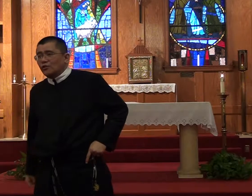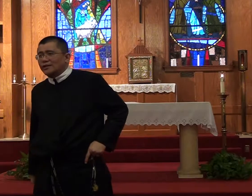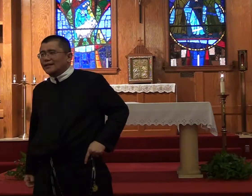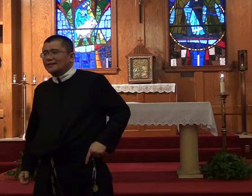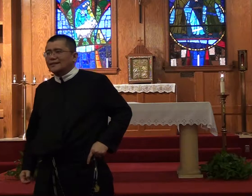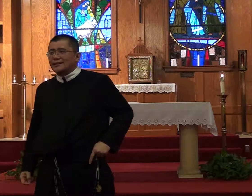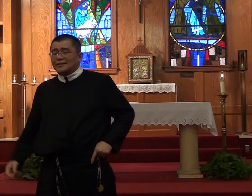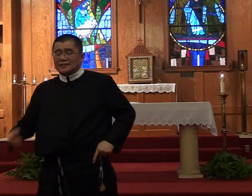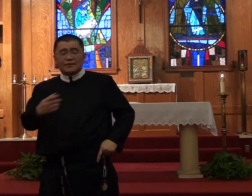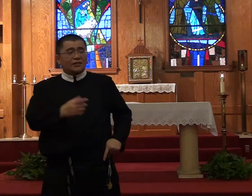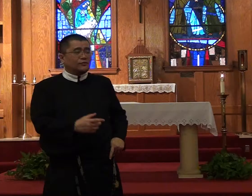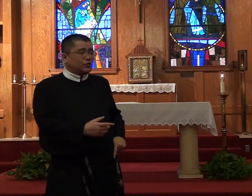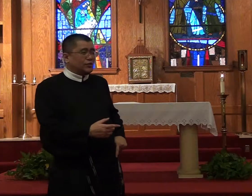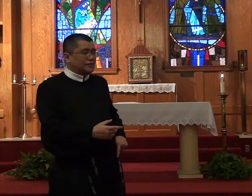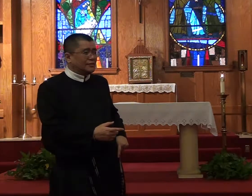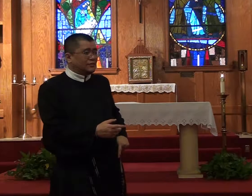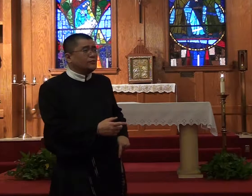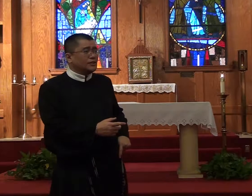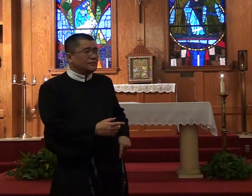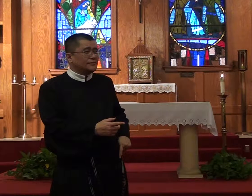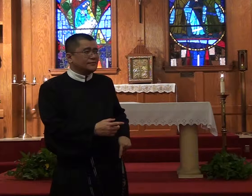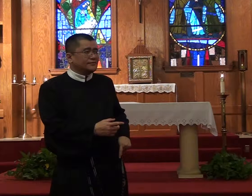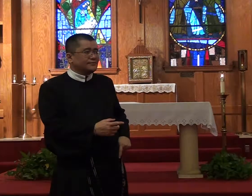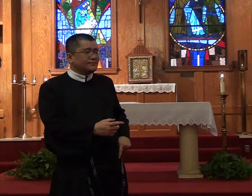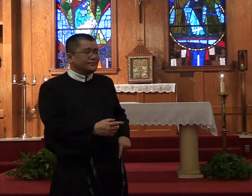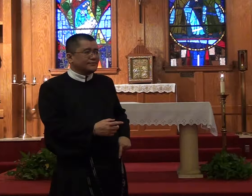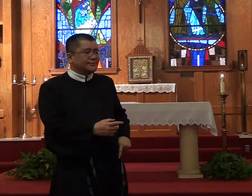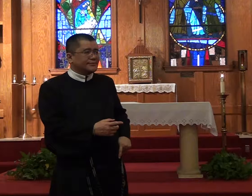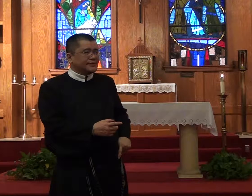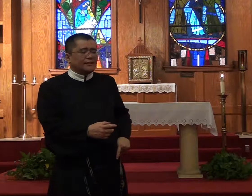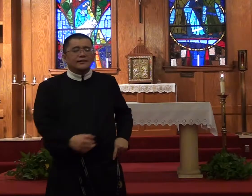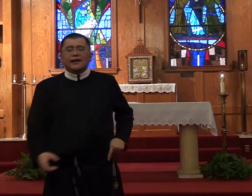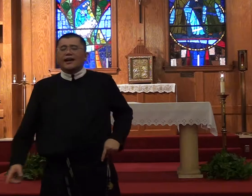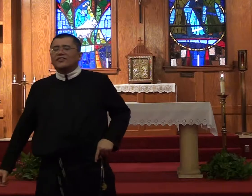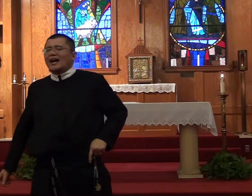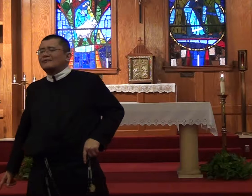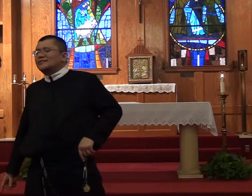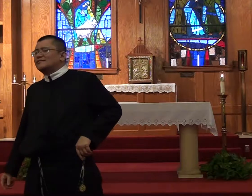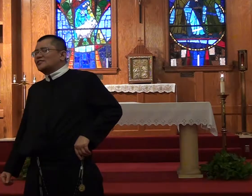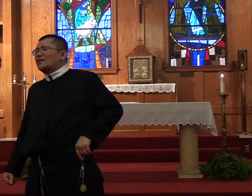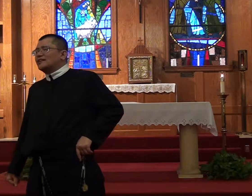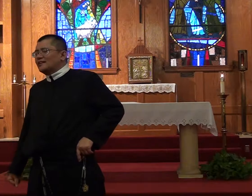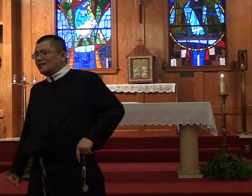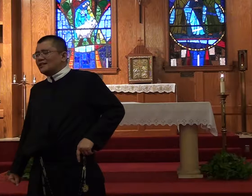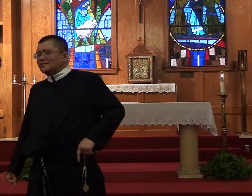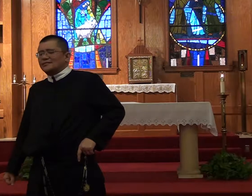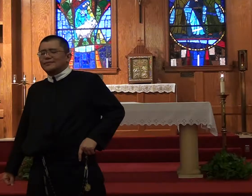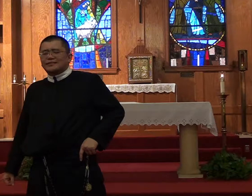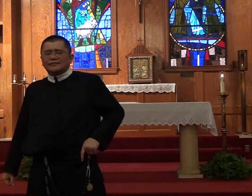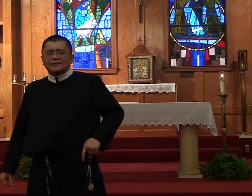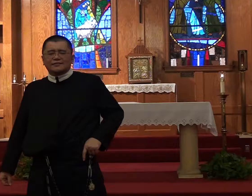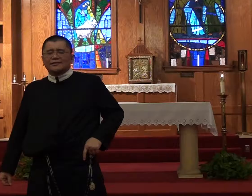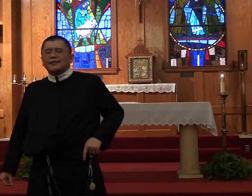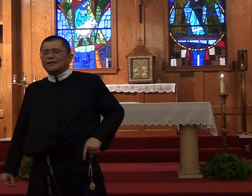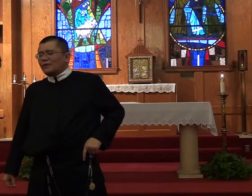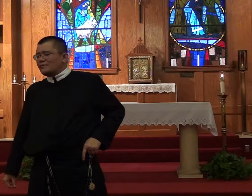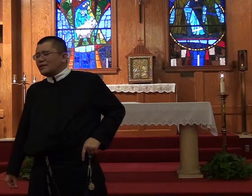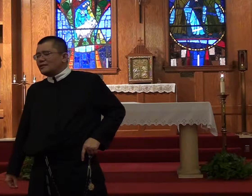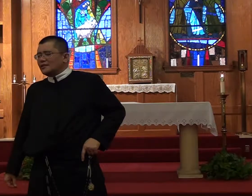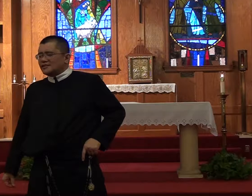okay. It is a matter of choice, free will. Now, I have a habit of talking a lot, or bickering, or blaming, or